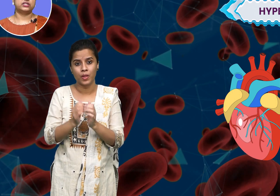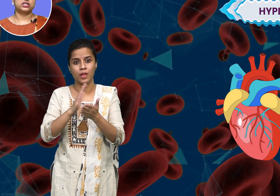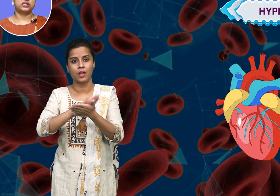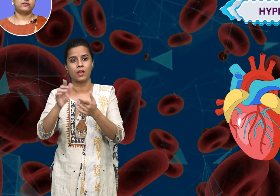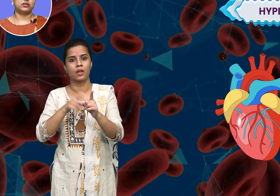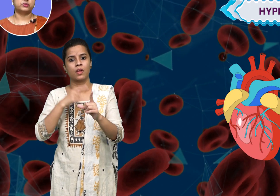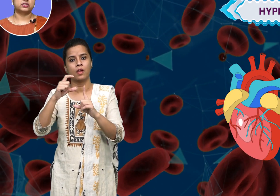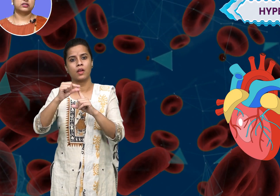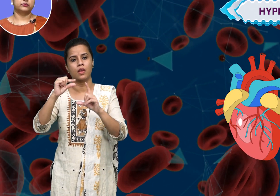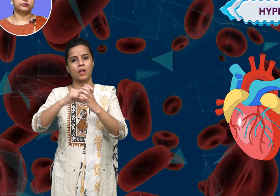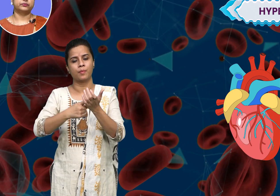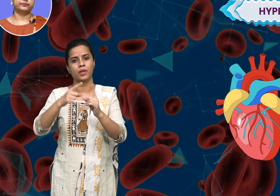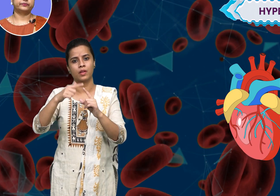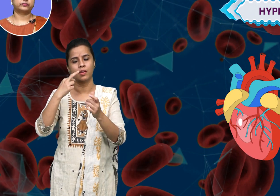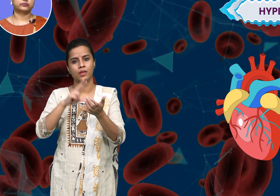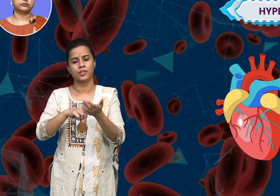unnecessary tension develops.